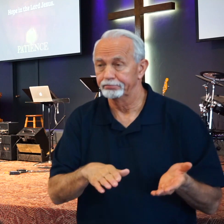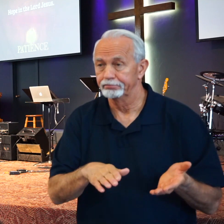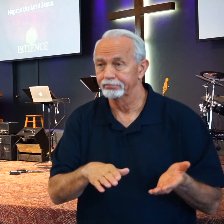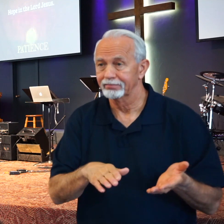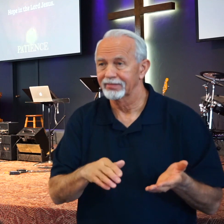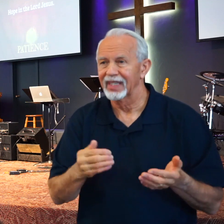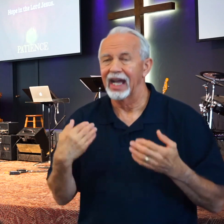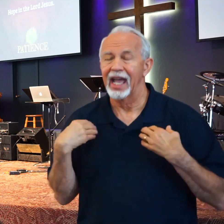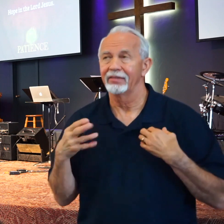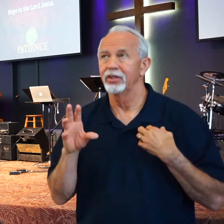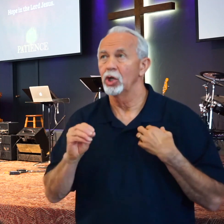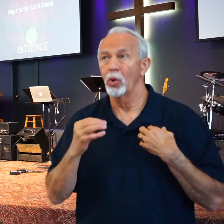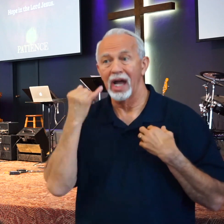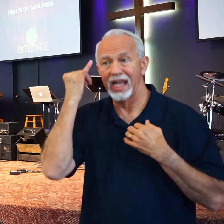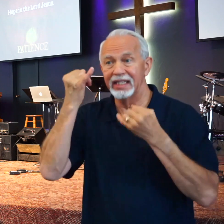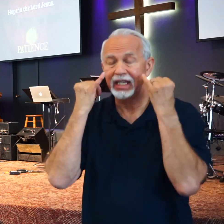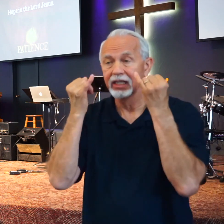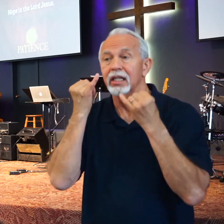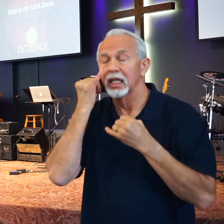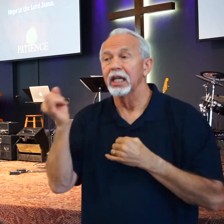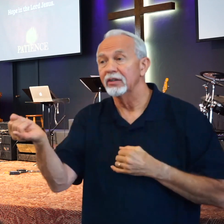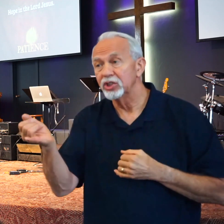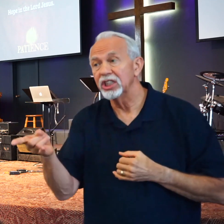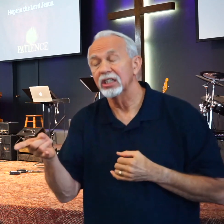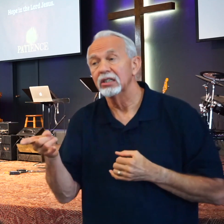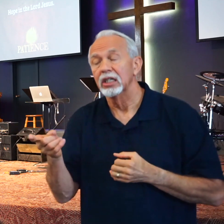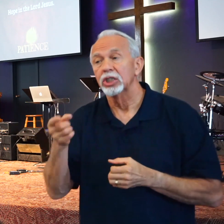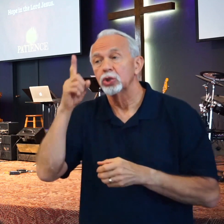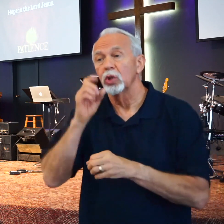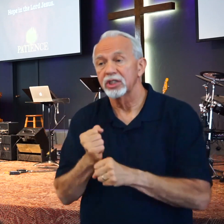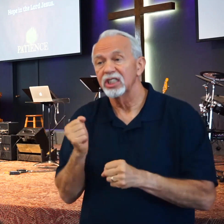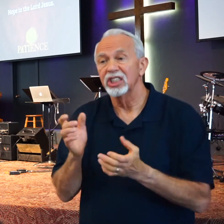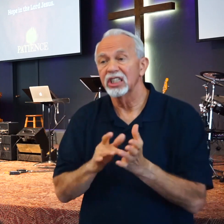And I have no idea if she trusted Jesus.